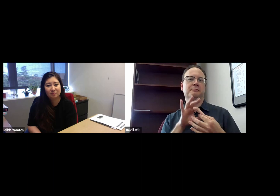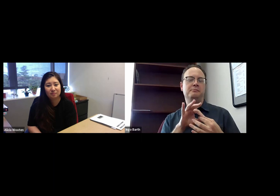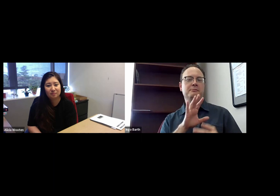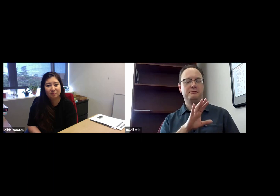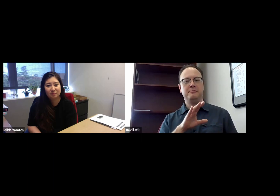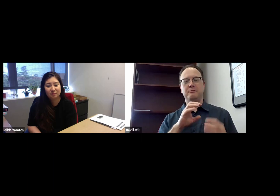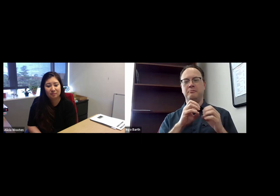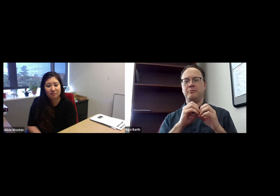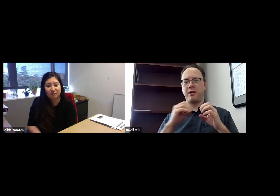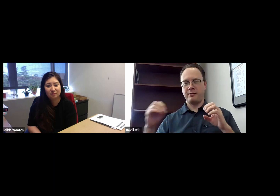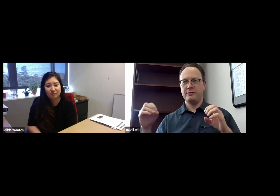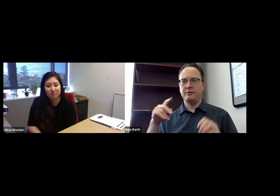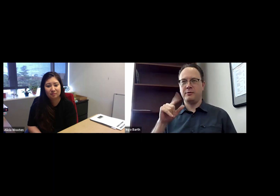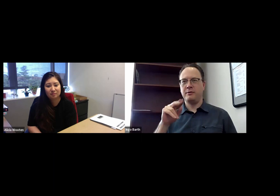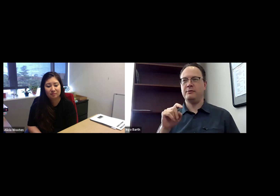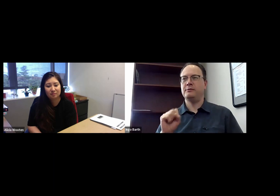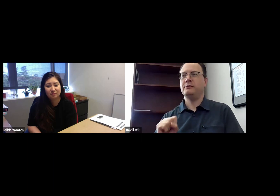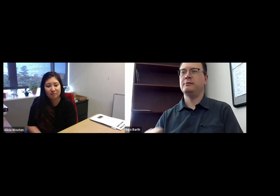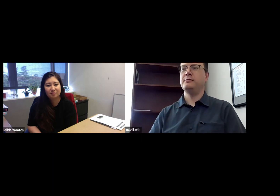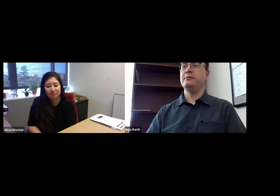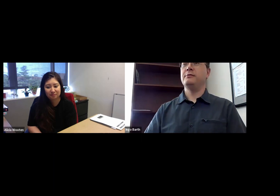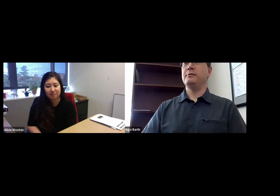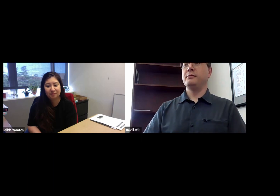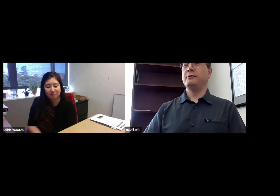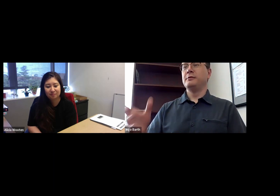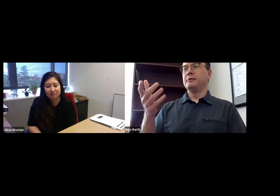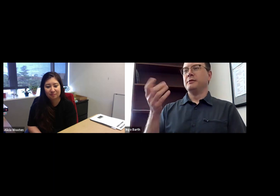around that planet,